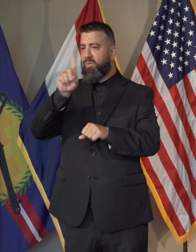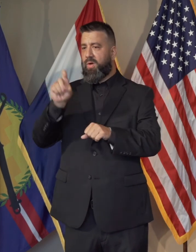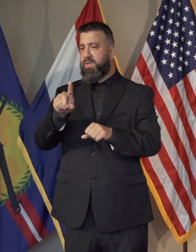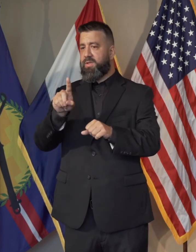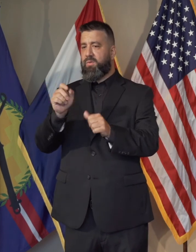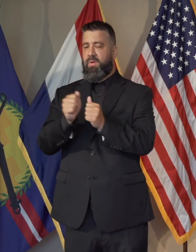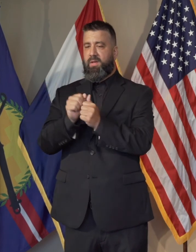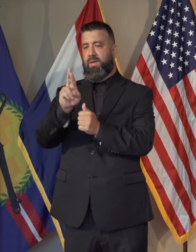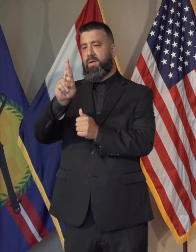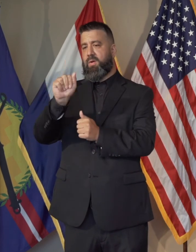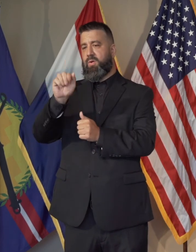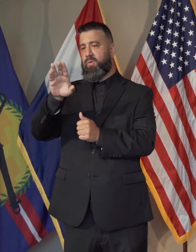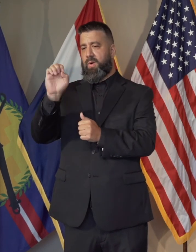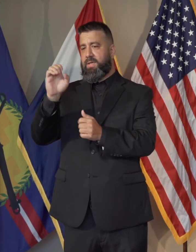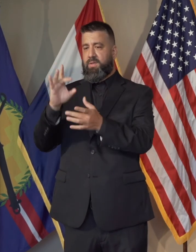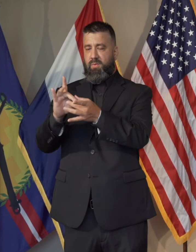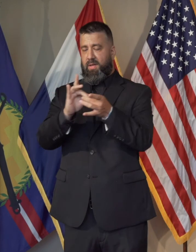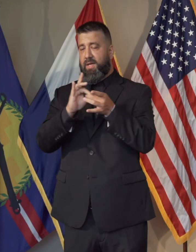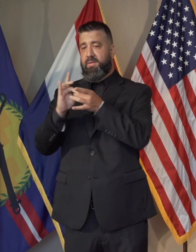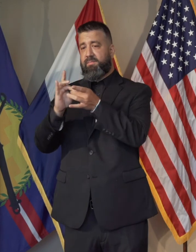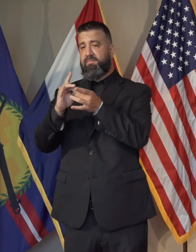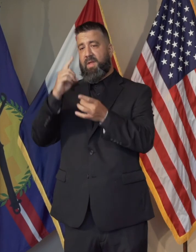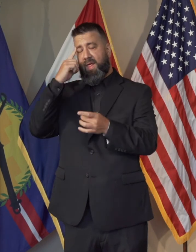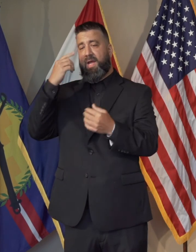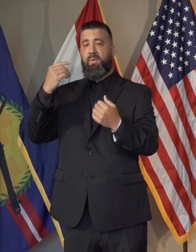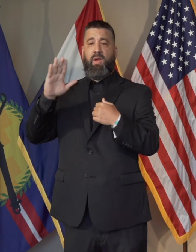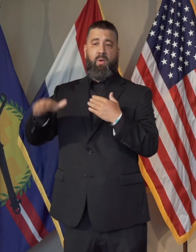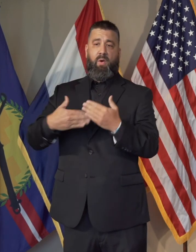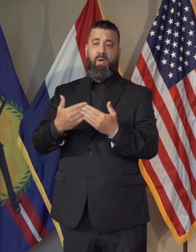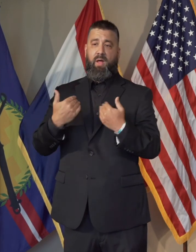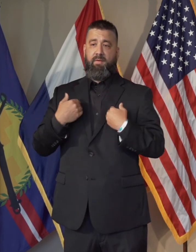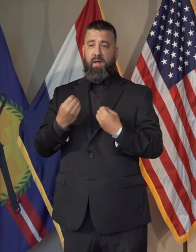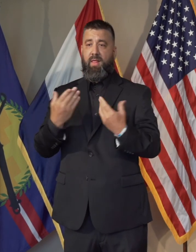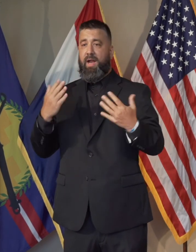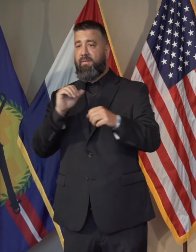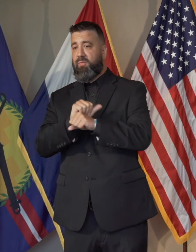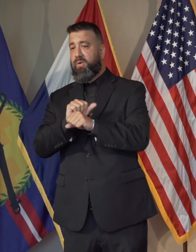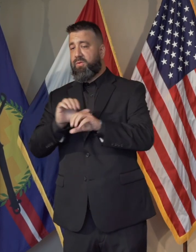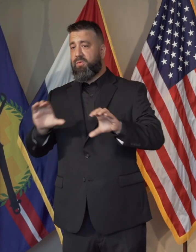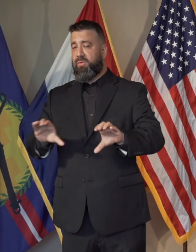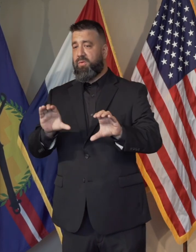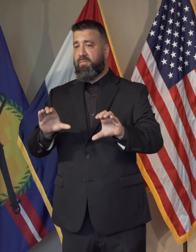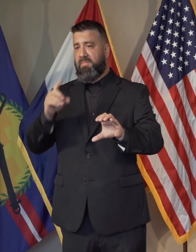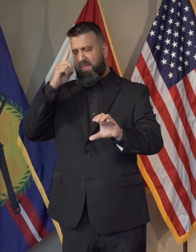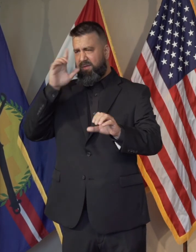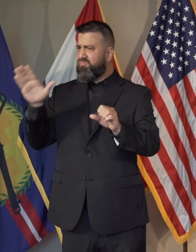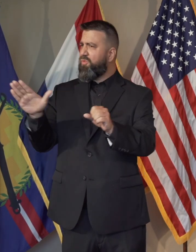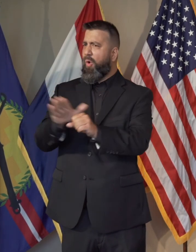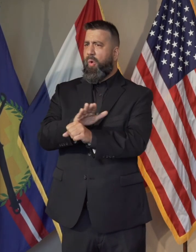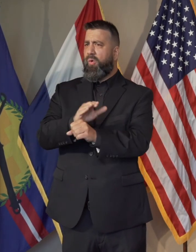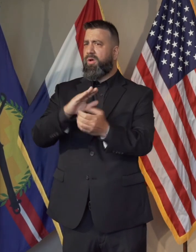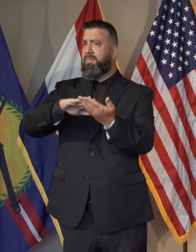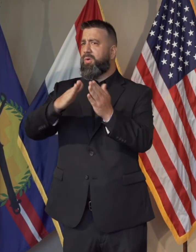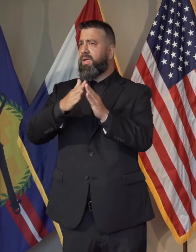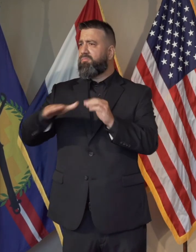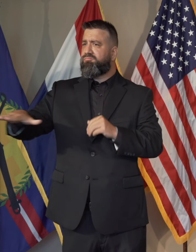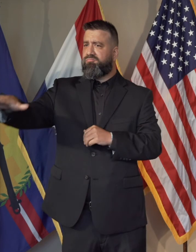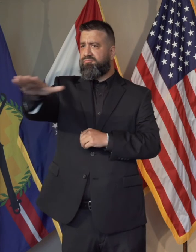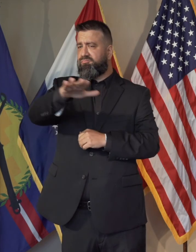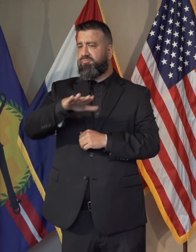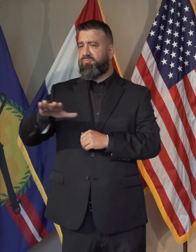race relations. And I think we've all got a lot of work to do to address these, not just my administration, but our whole community. We have to address